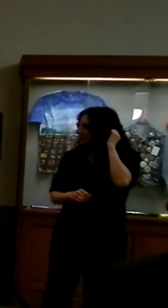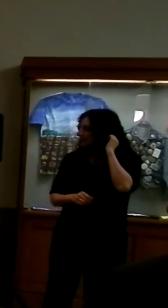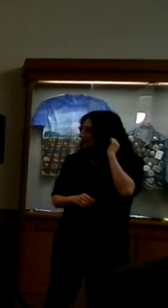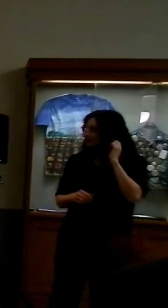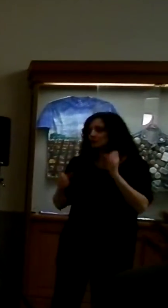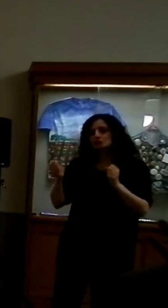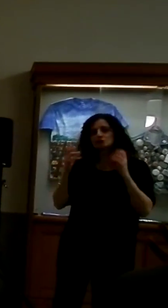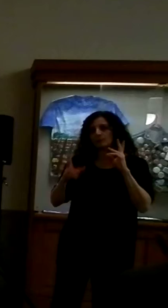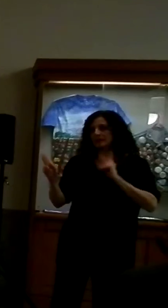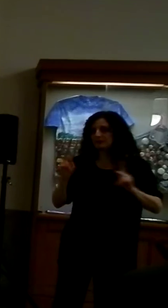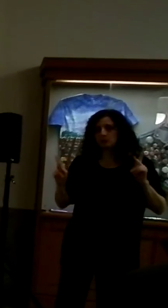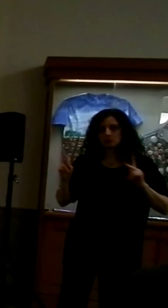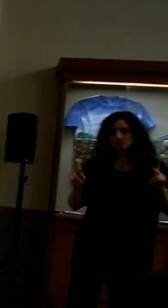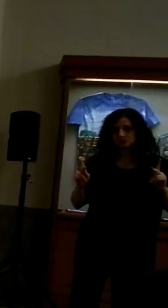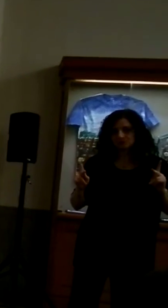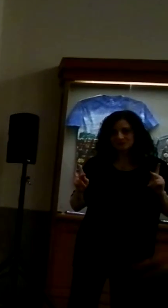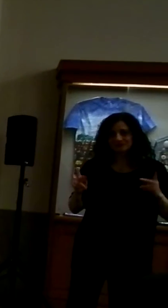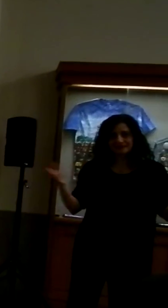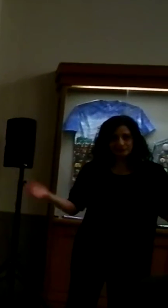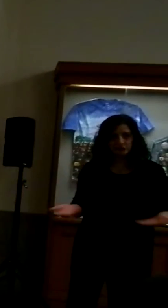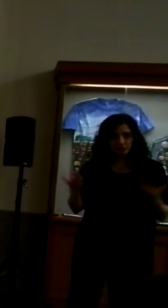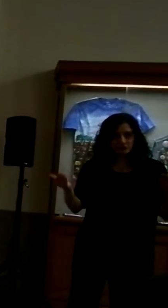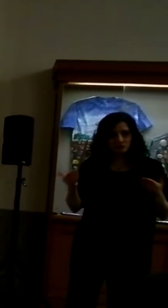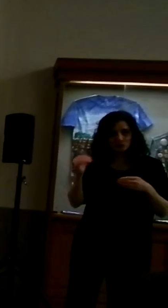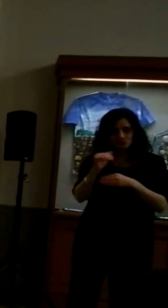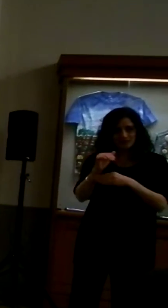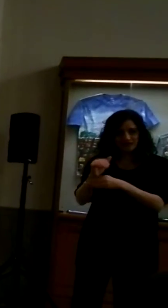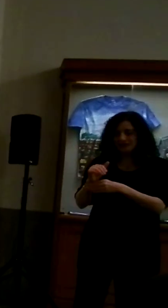there are so many people that are here